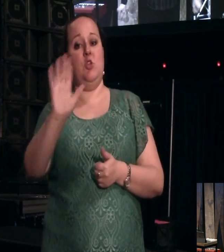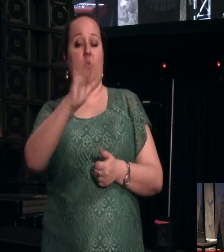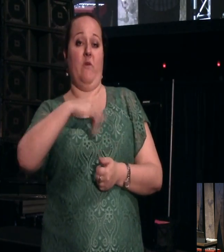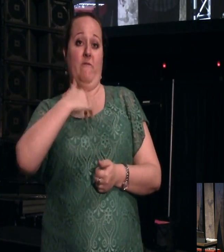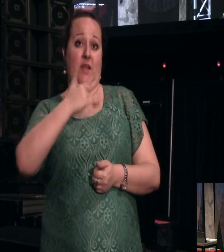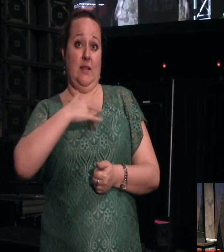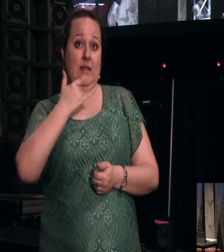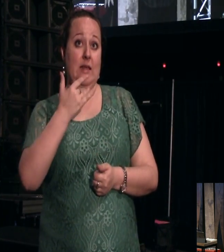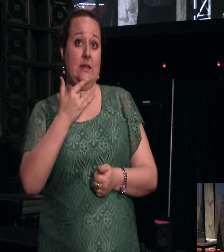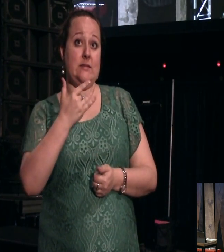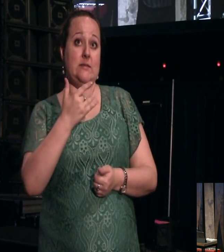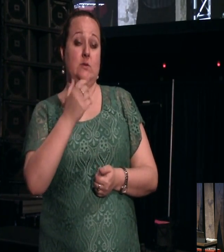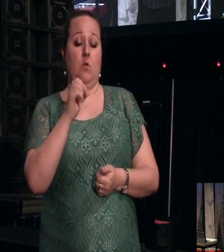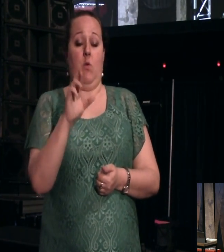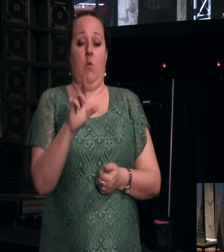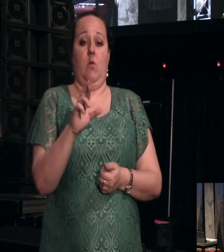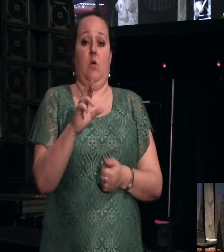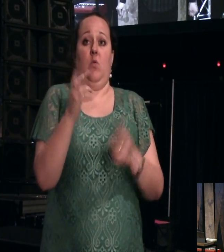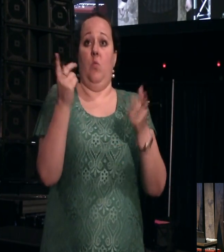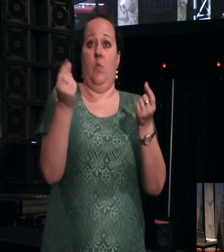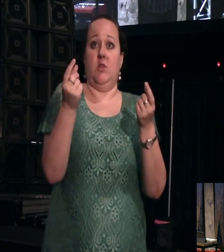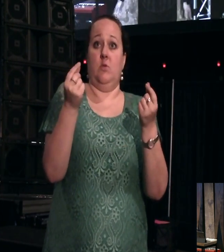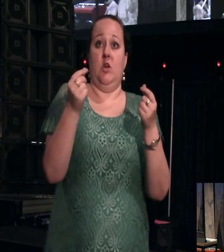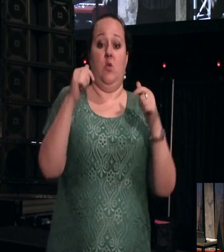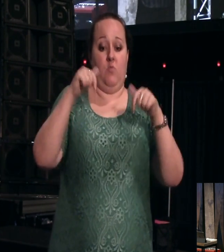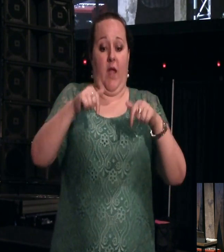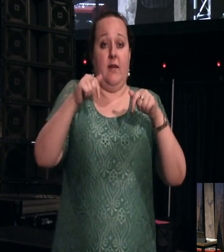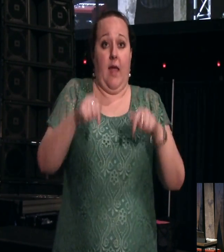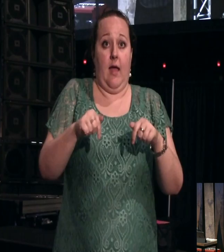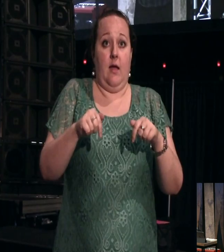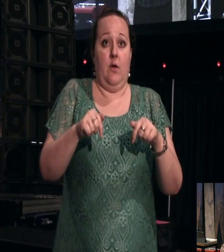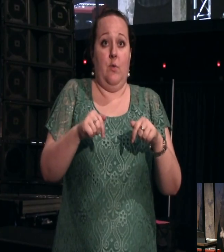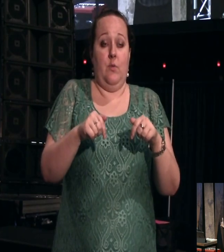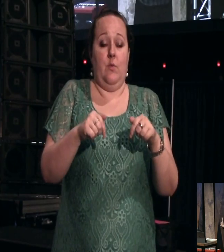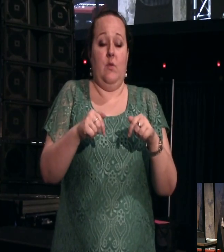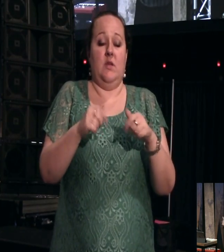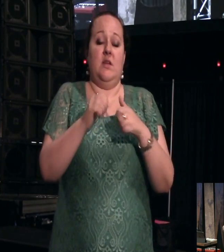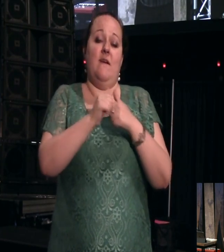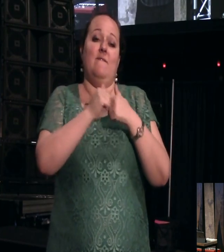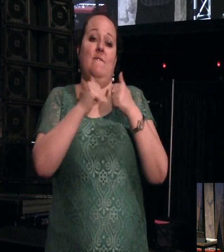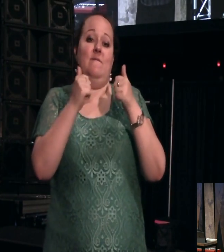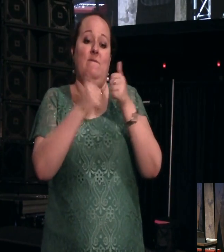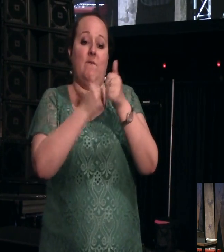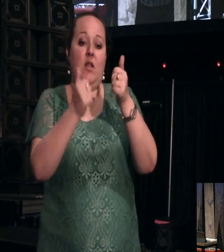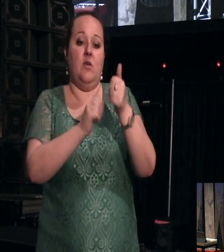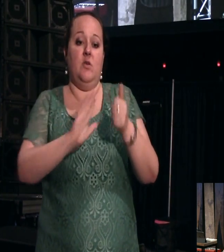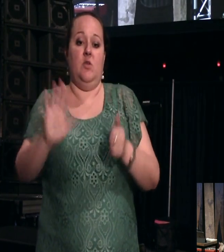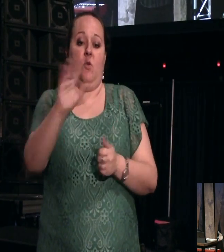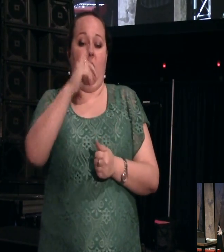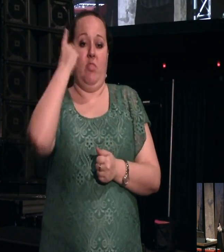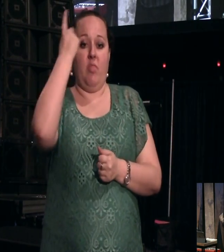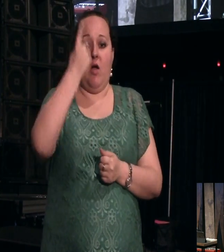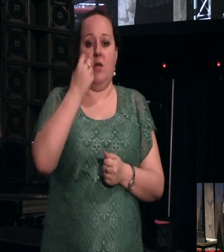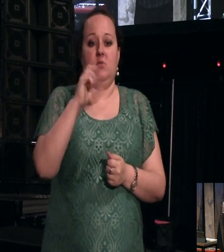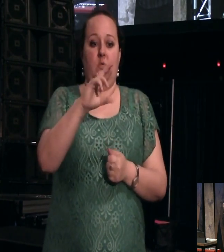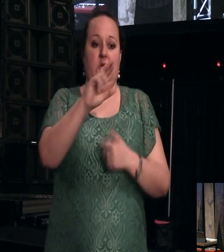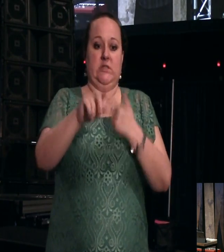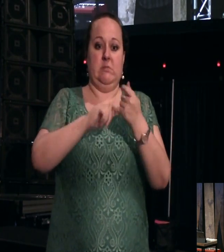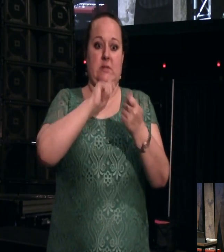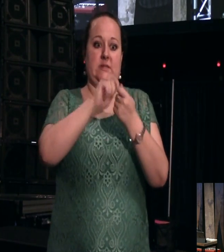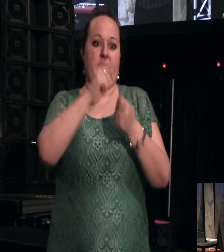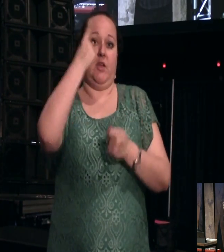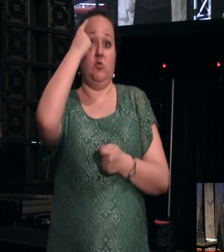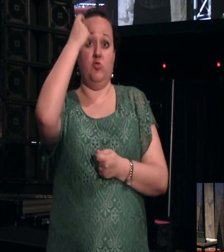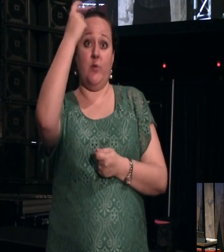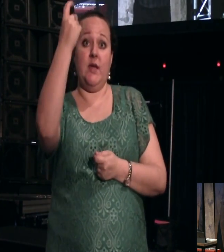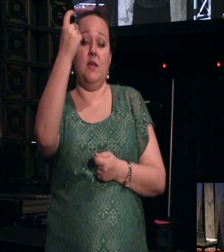Because for you to follow your feelings or what you want to do in the moment, for you to follow